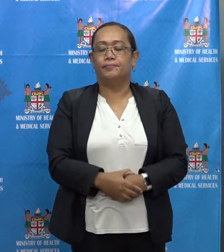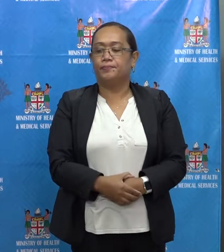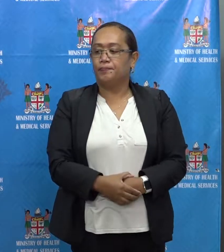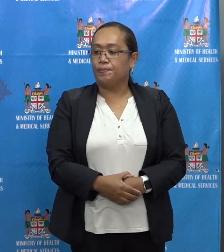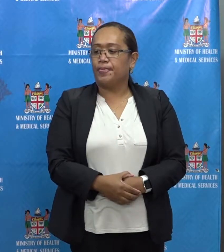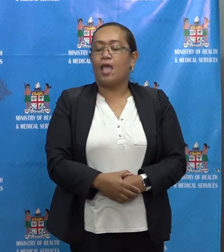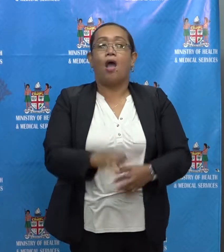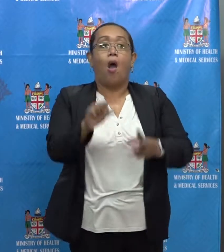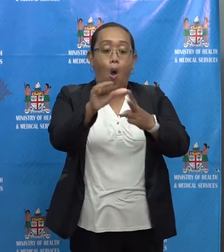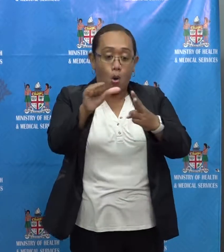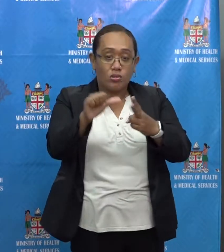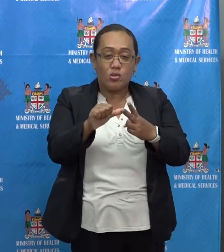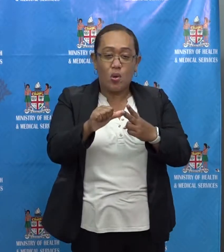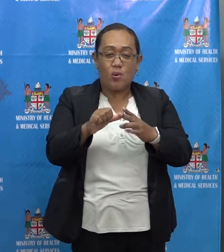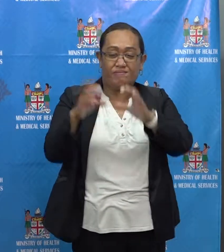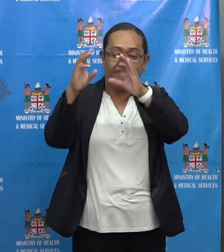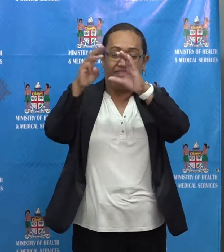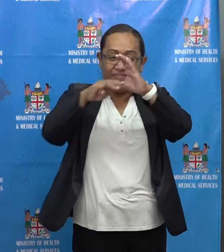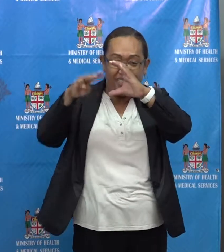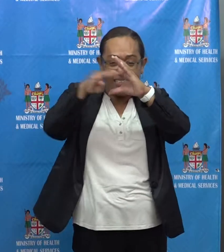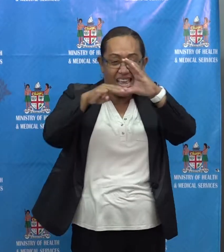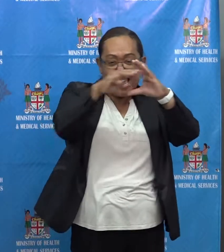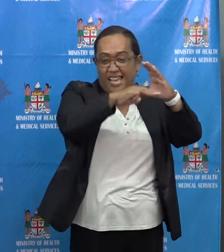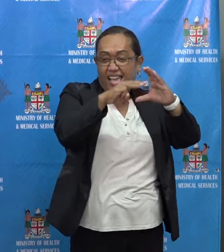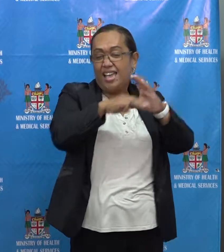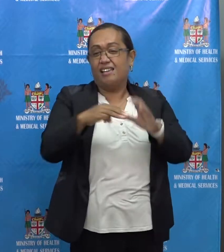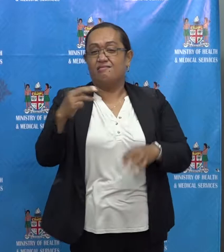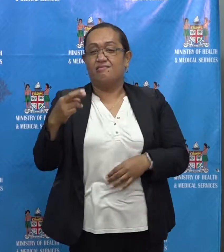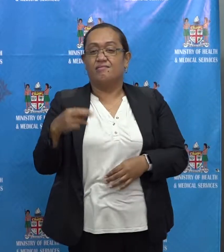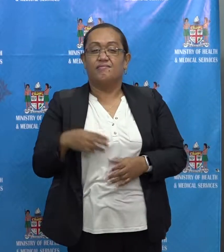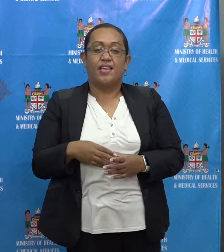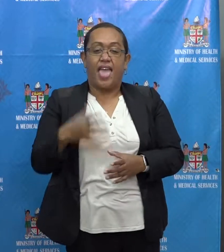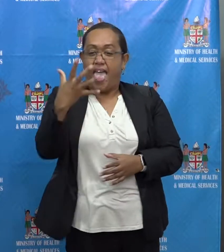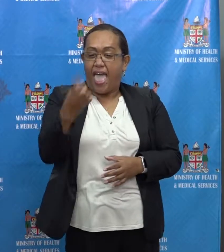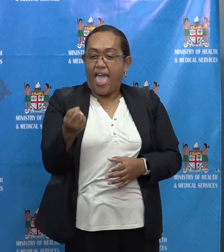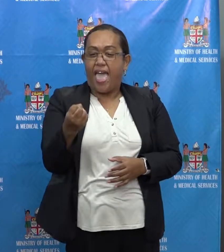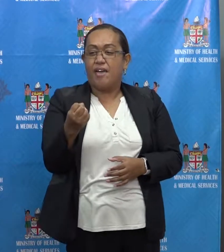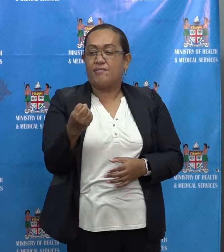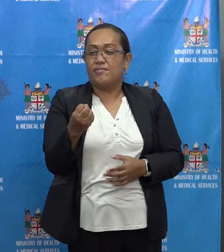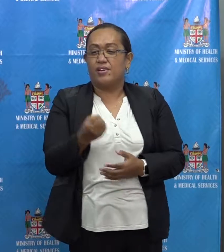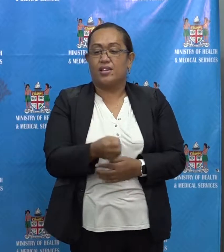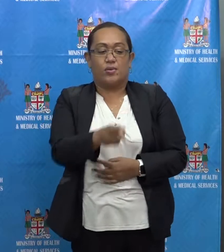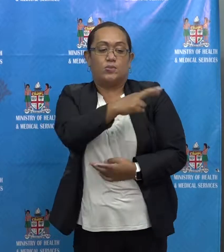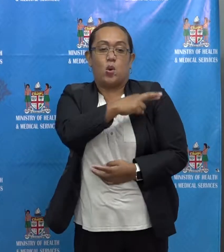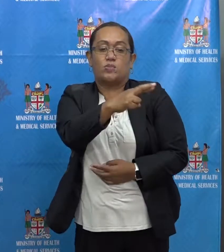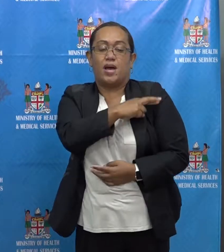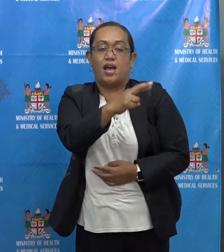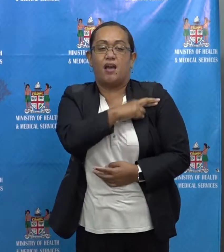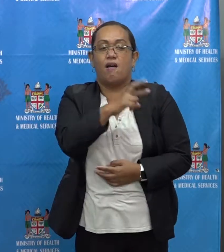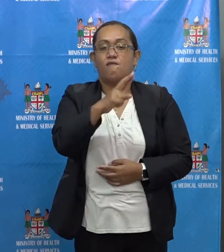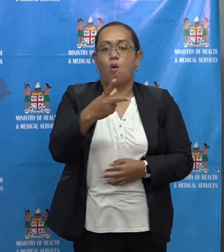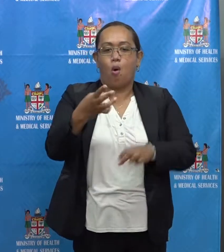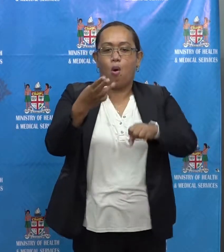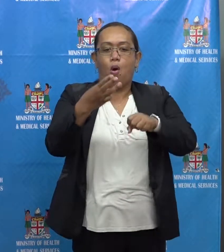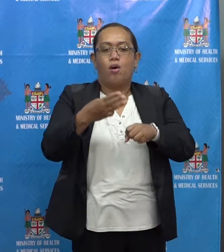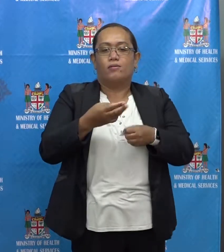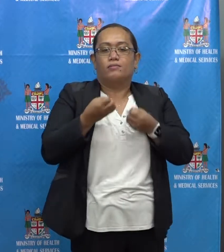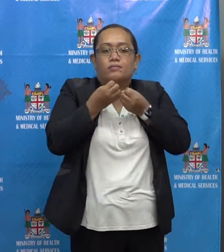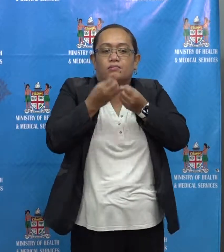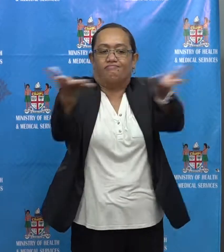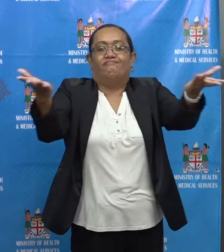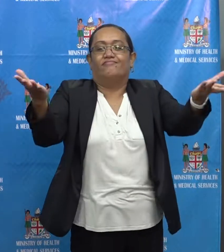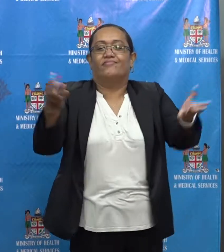The members of the media here today and around the country have a special responsibility in carrying these messages to the